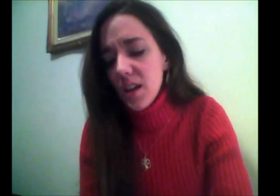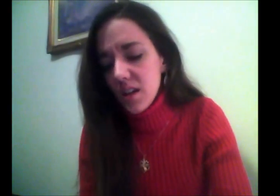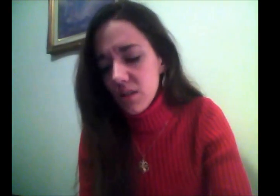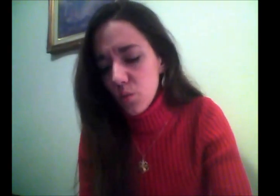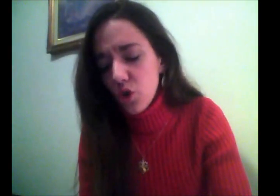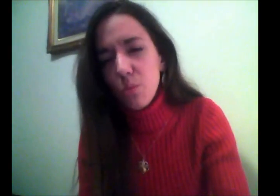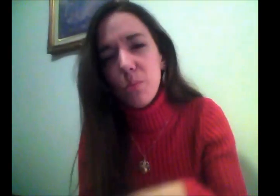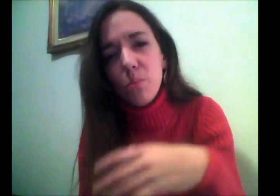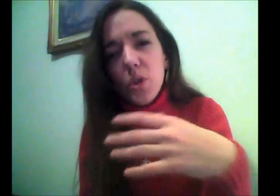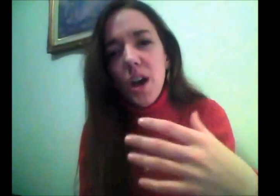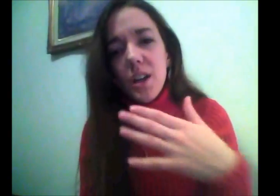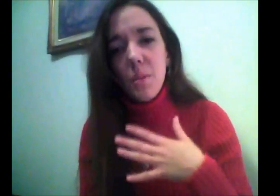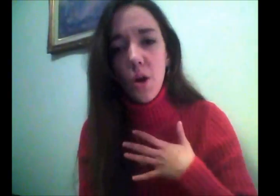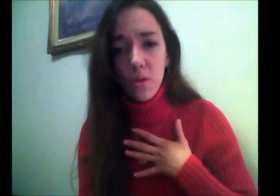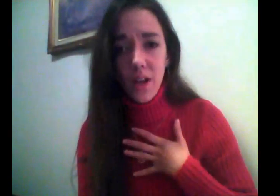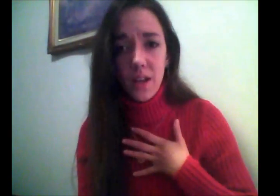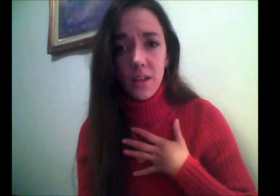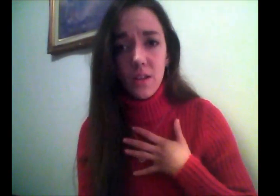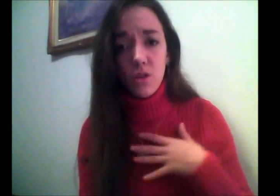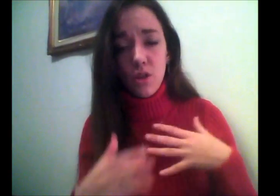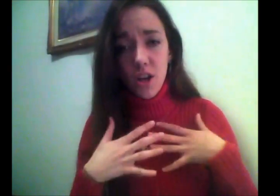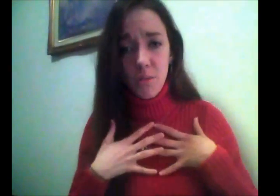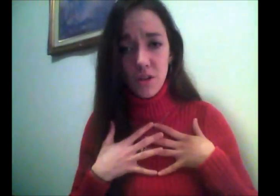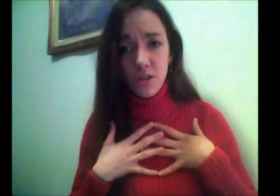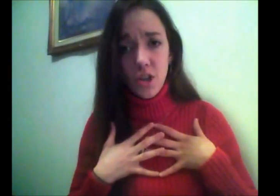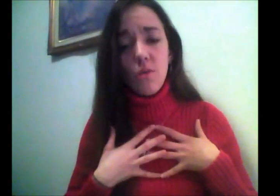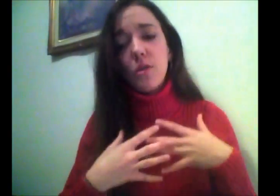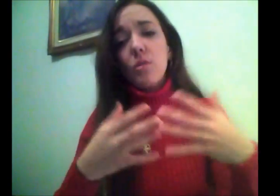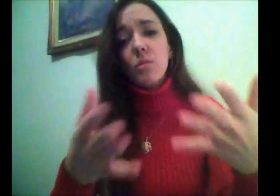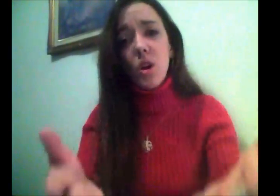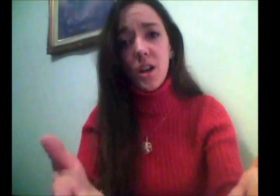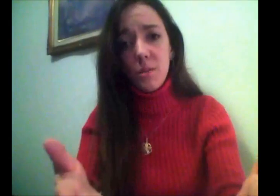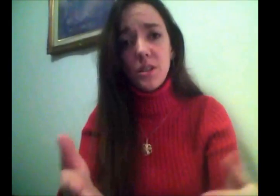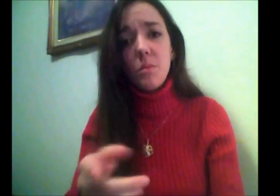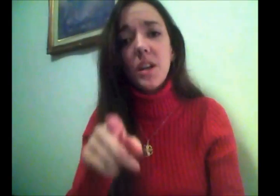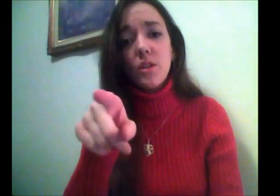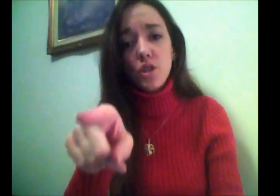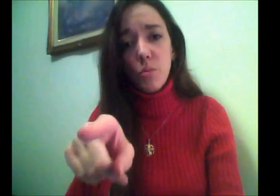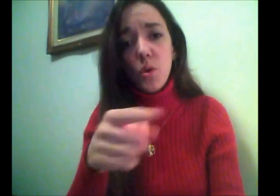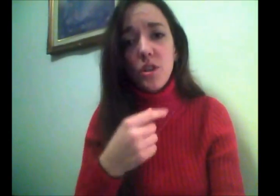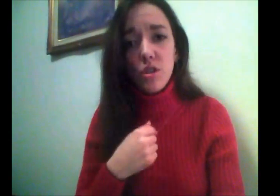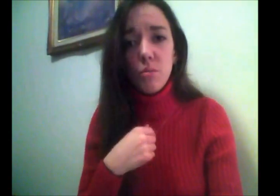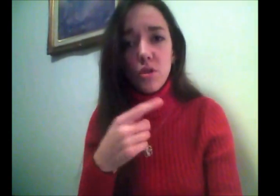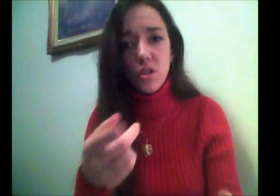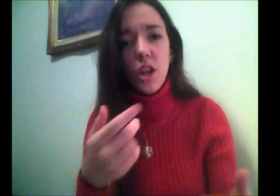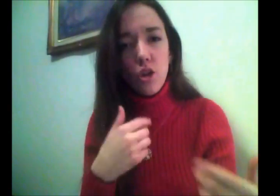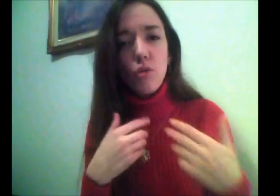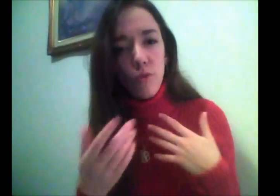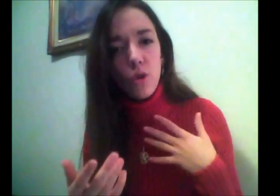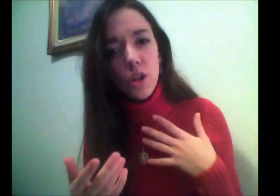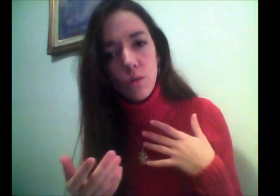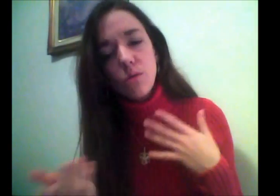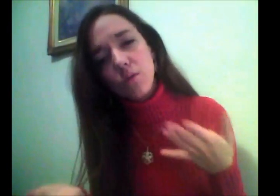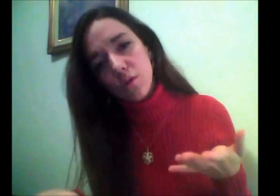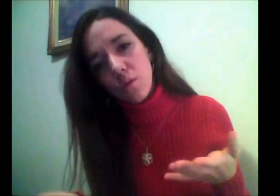And when you're talking about yourself or you're talking about somebody else, you point to the person that you're referring to. So